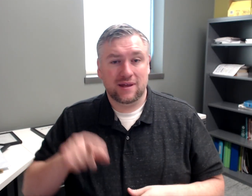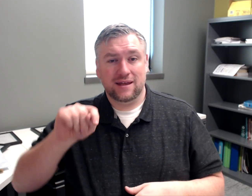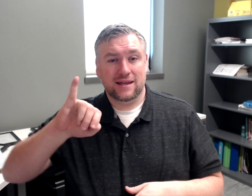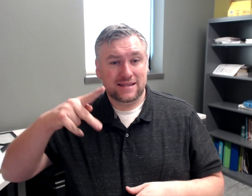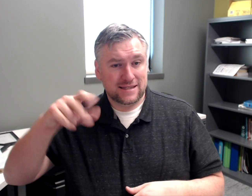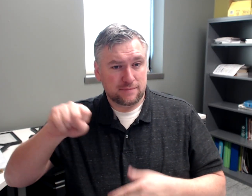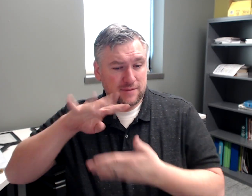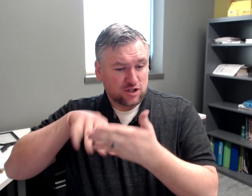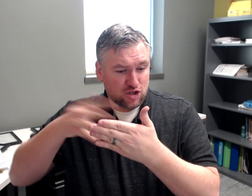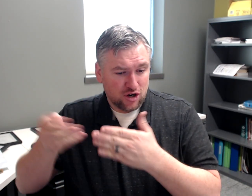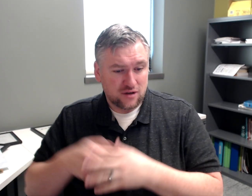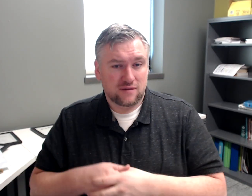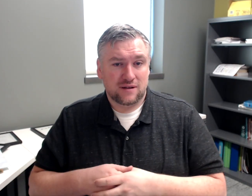informal conversations,